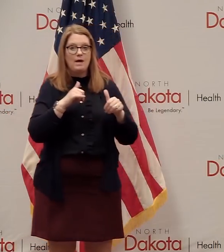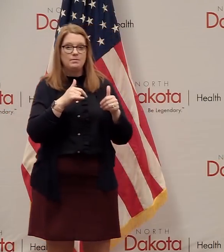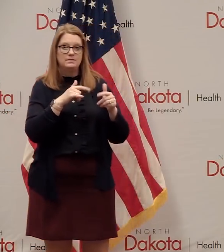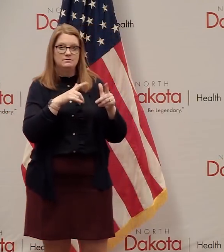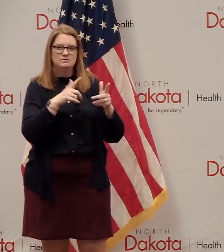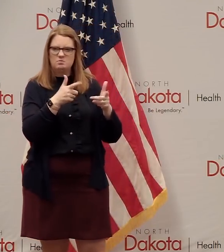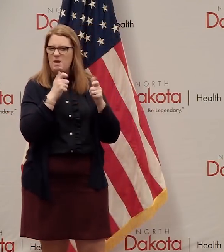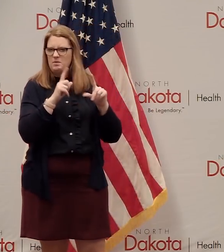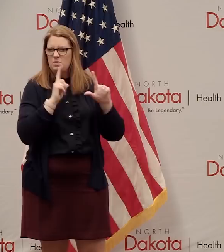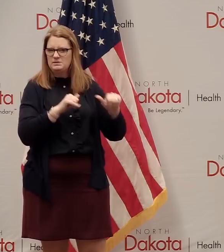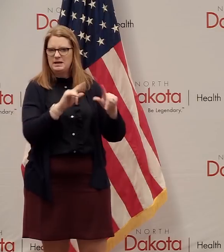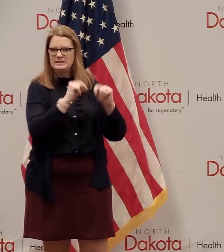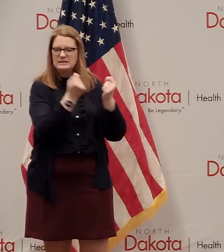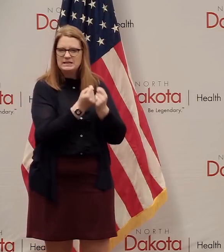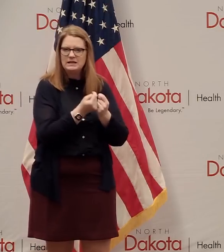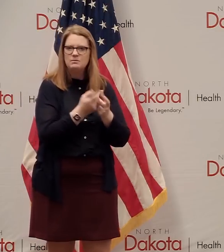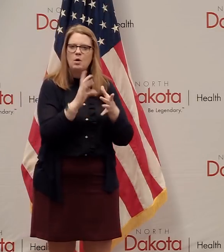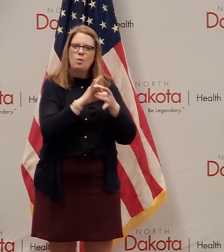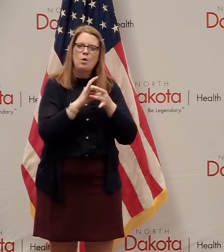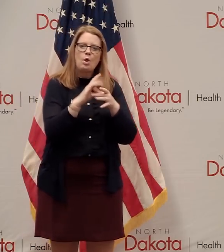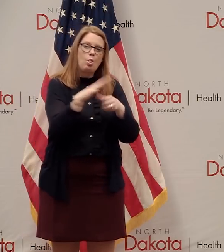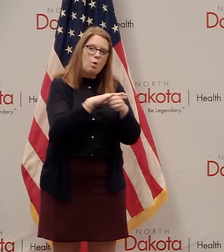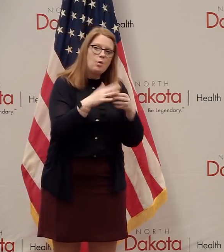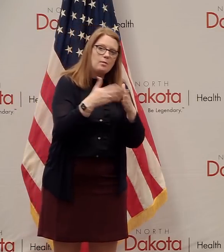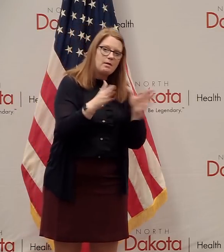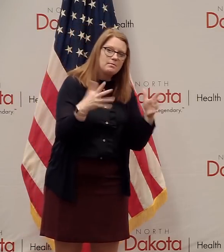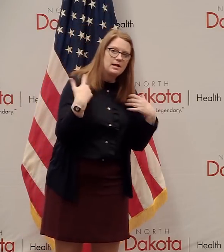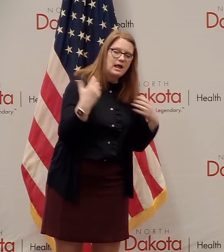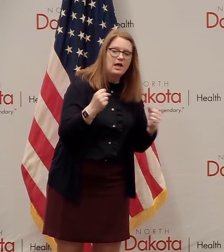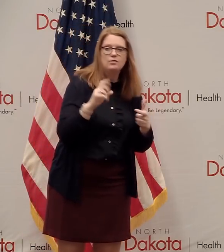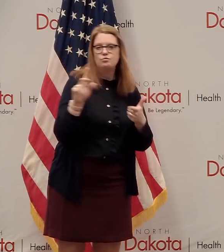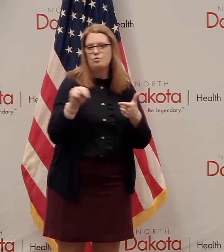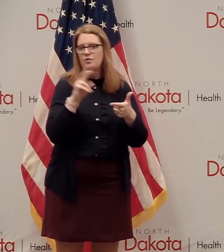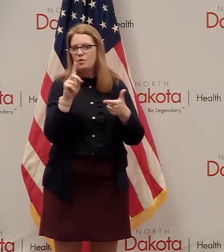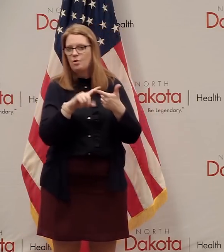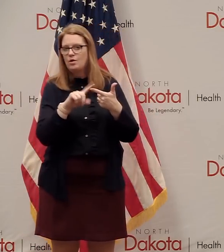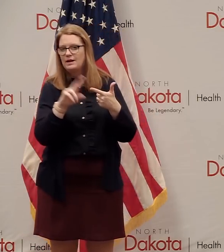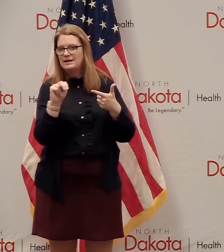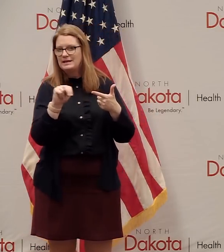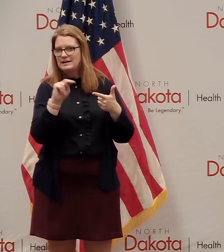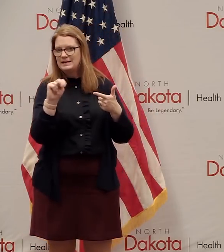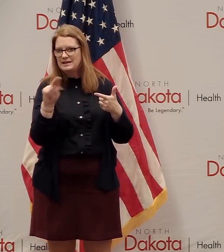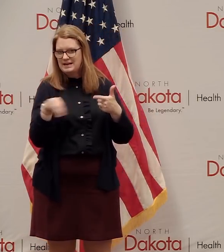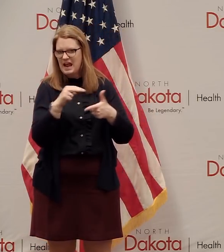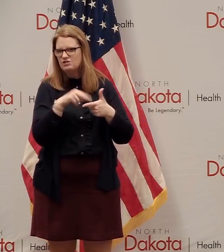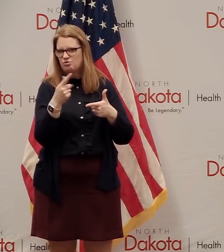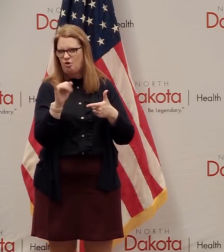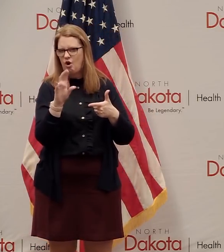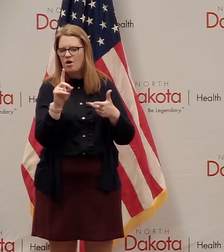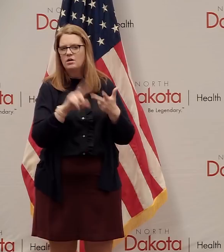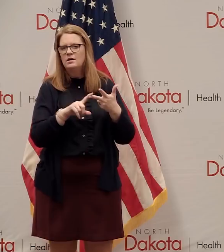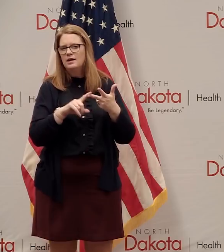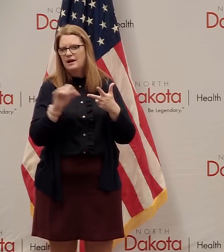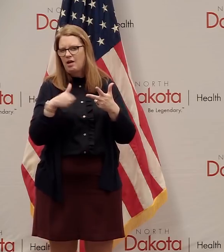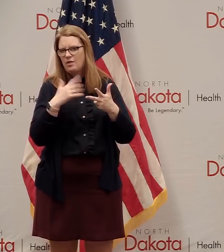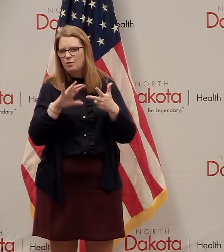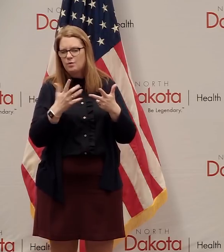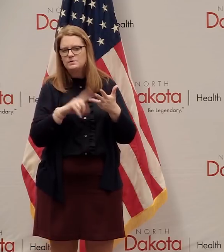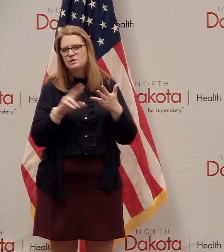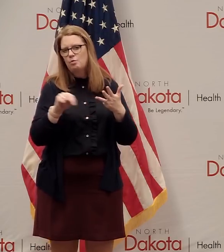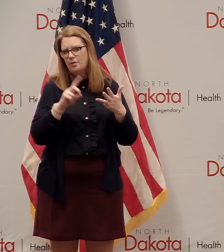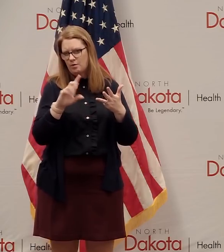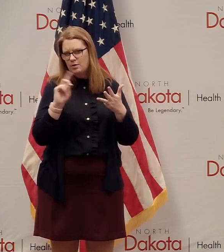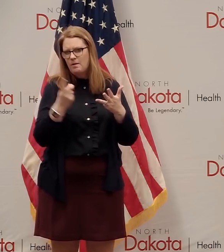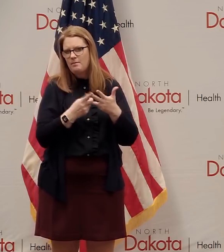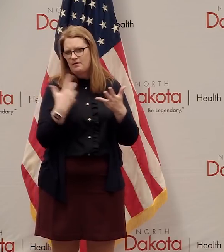is a coordinated effort between local public health officials, North Dakota National Guard, and affected groups, as well as our North Dakota